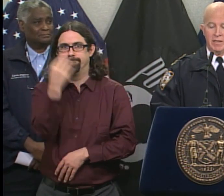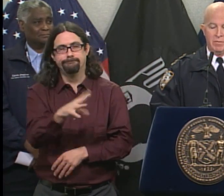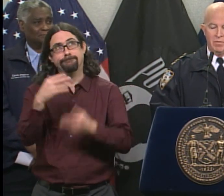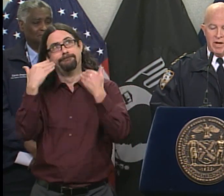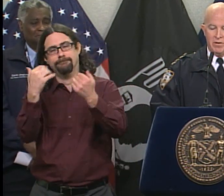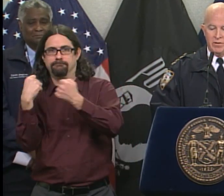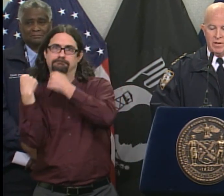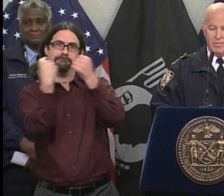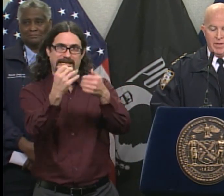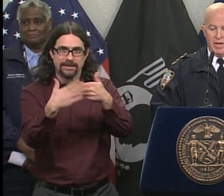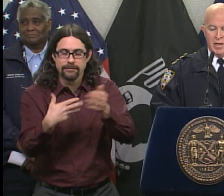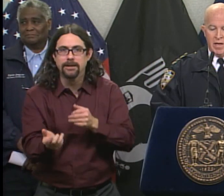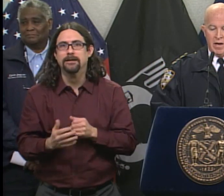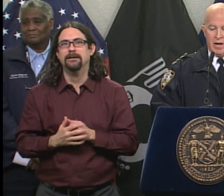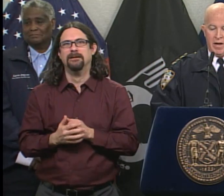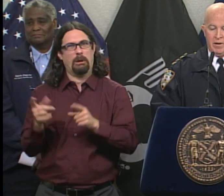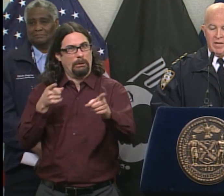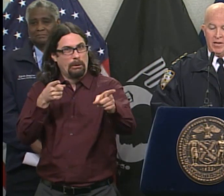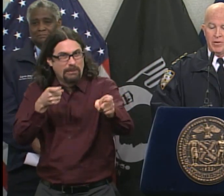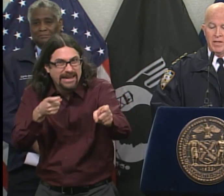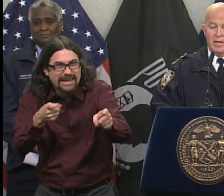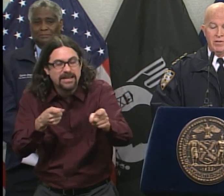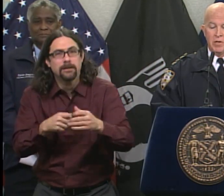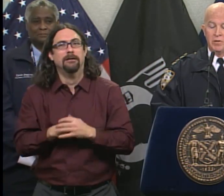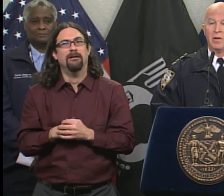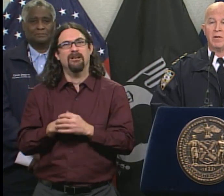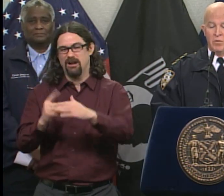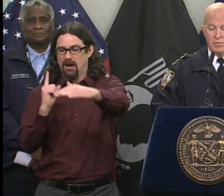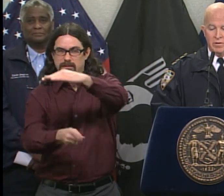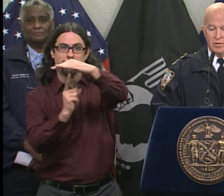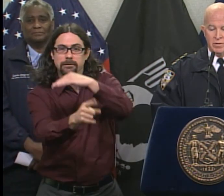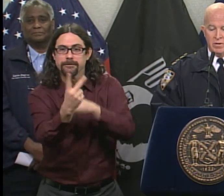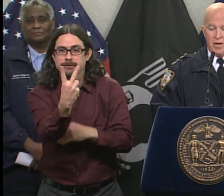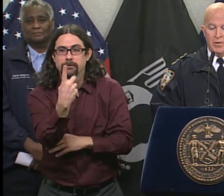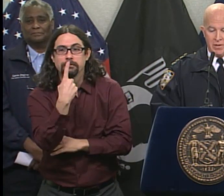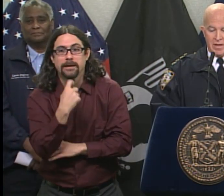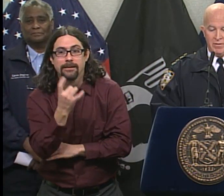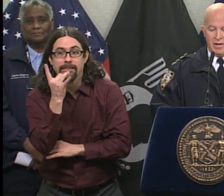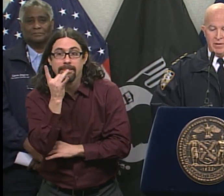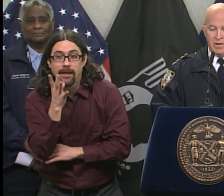for DWI also. We had 37 tow truck removals,